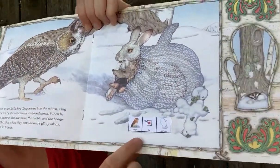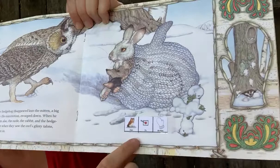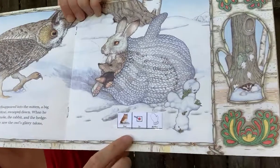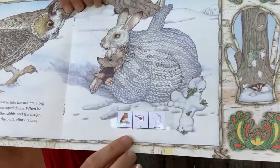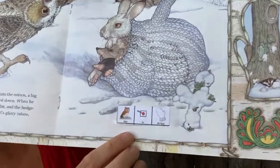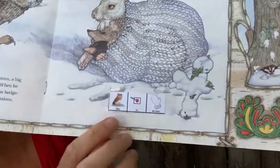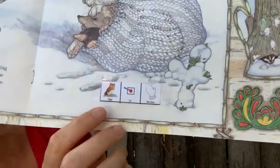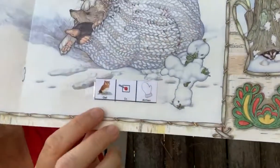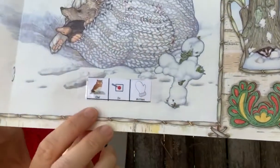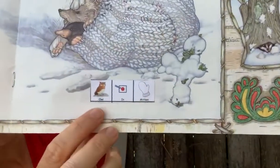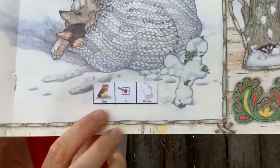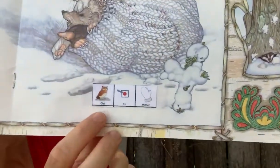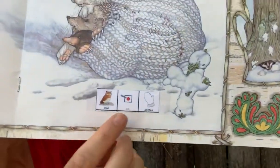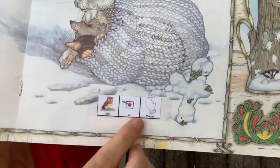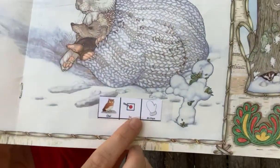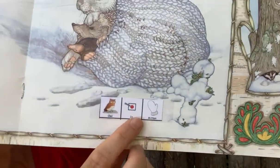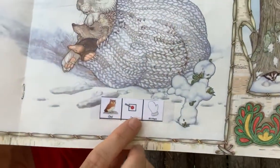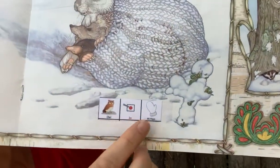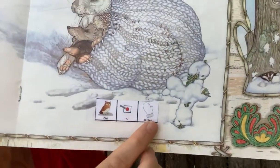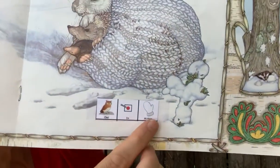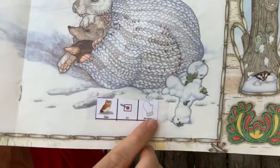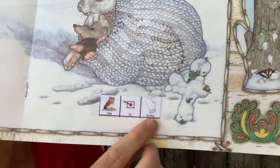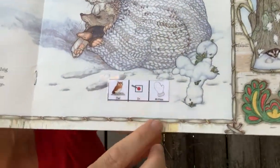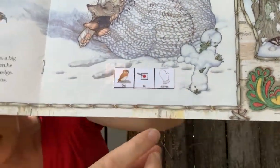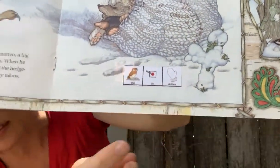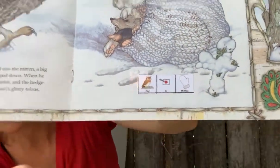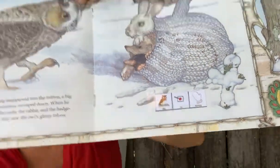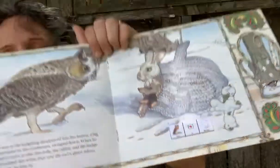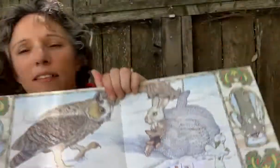sign owl in mitten.